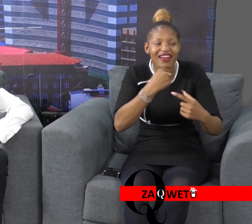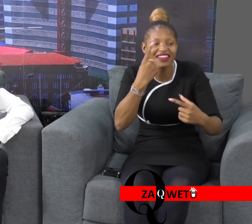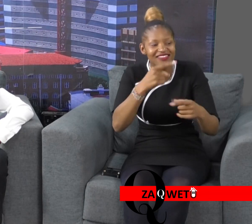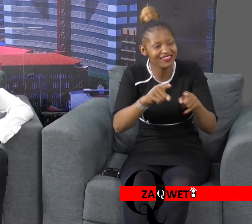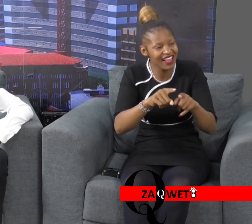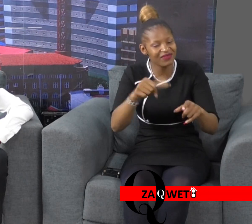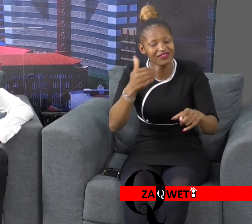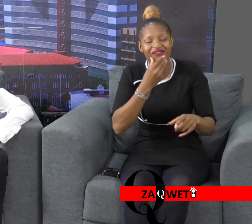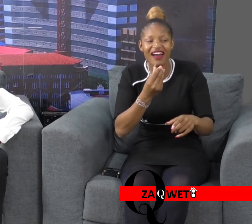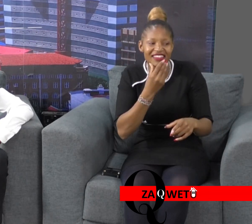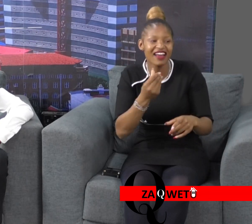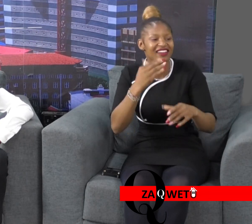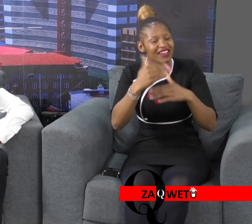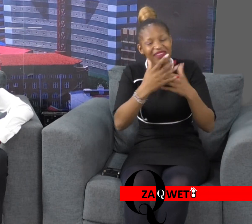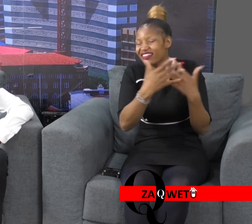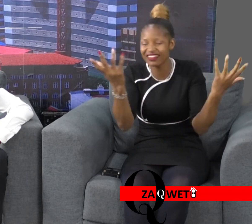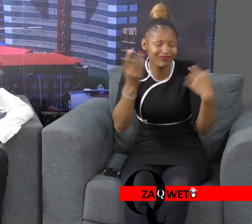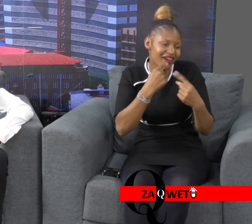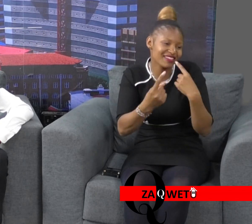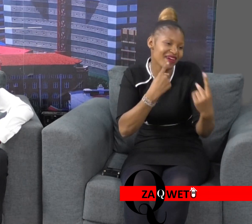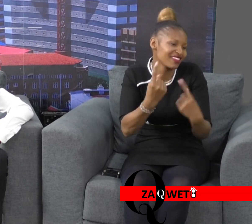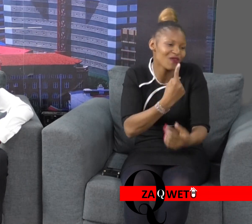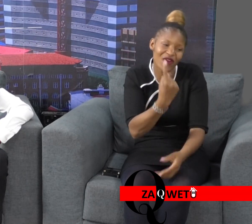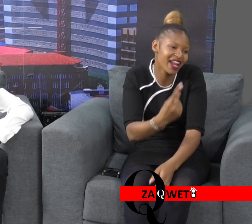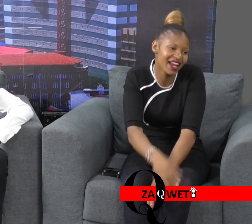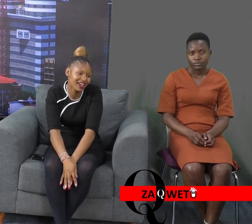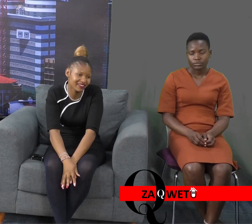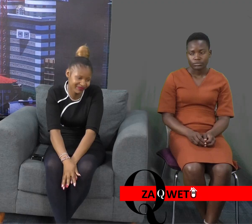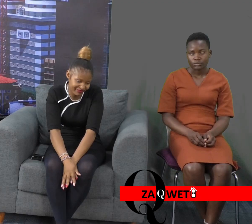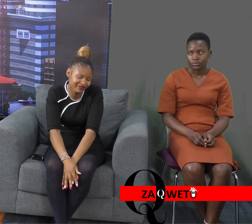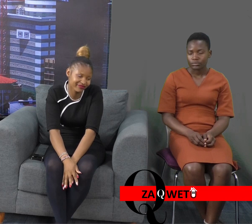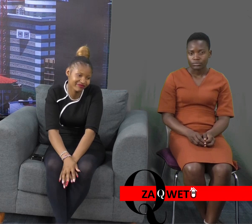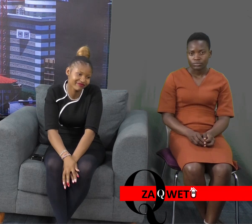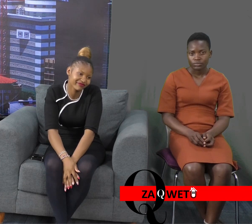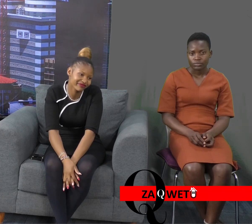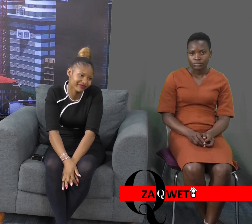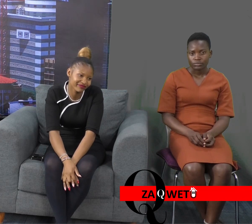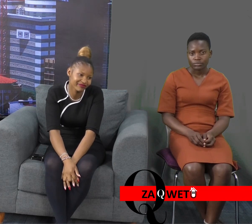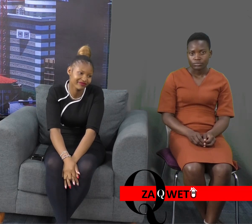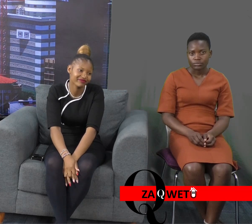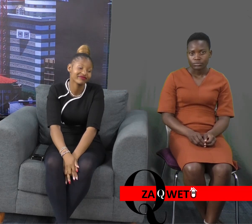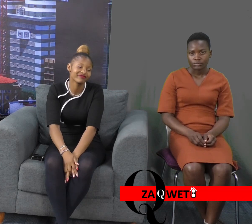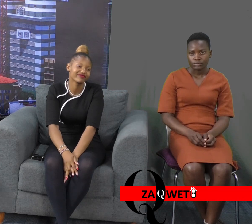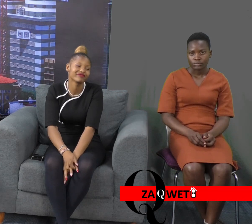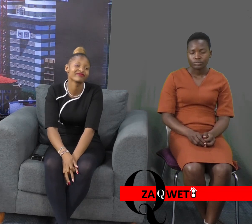Yeah. I'll try as much as possible to read and talk to my father and also get more information from them.